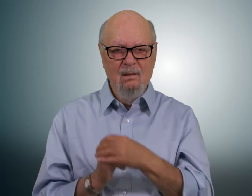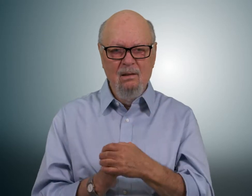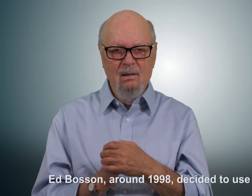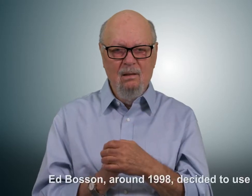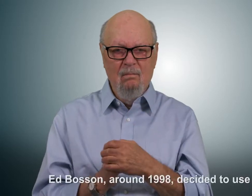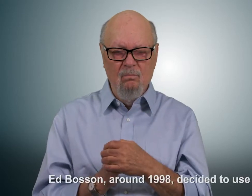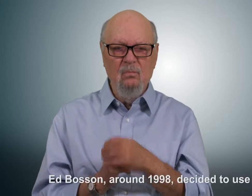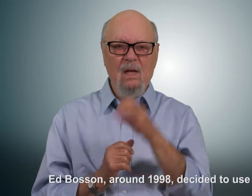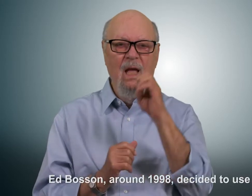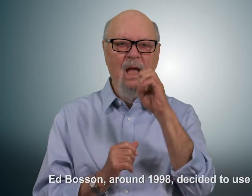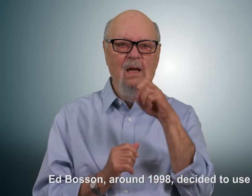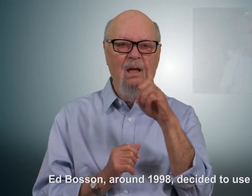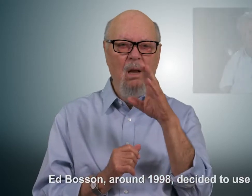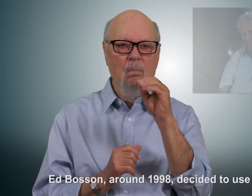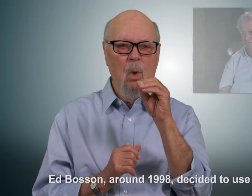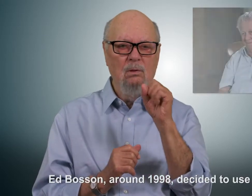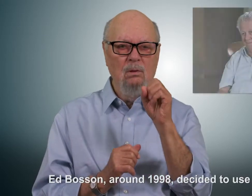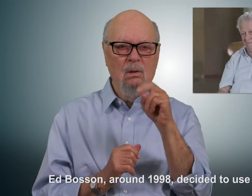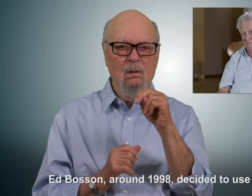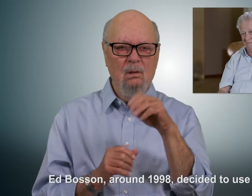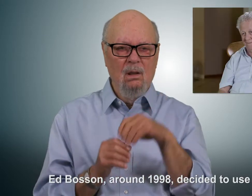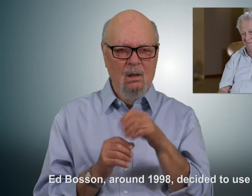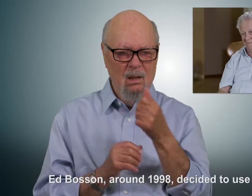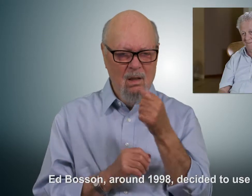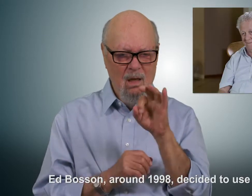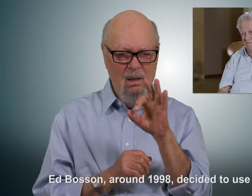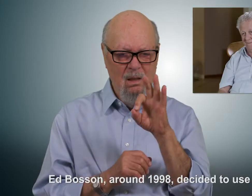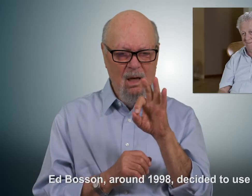Ed Bossen around 1998 decided to use video